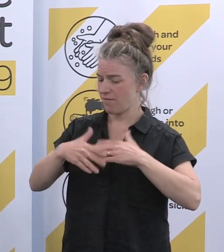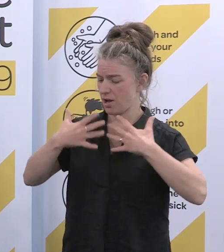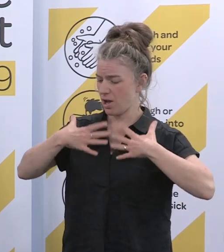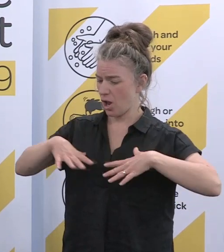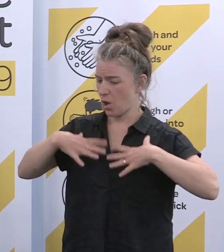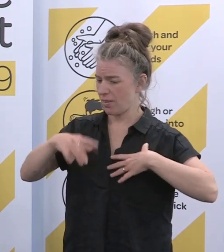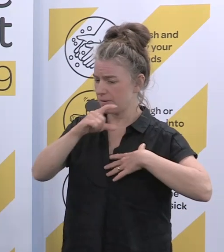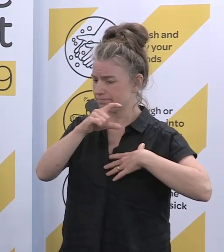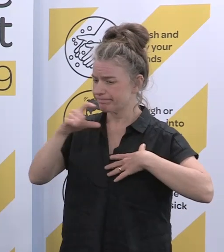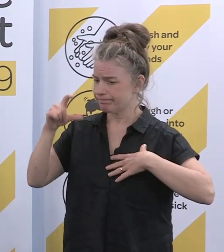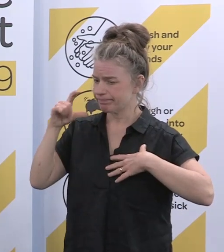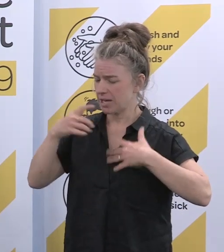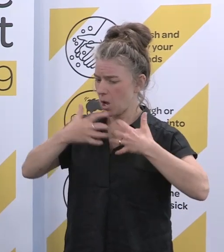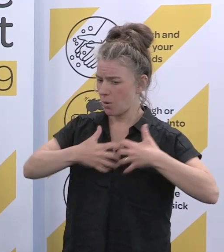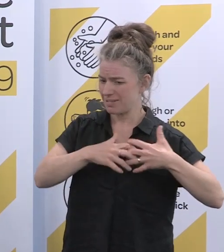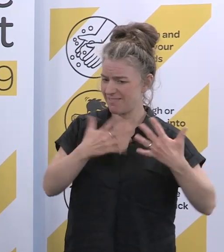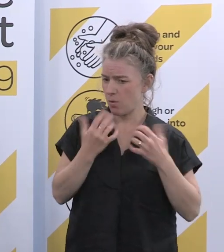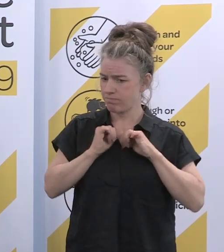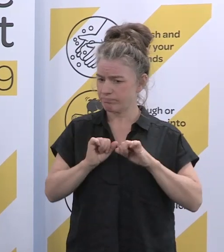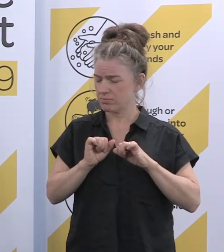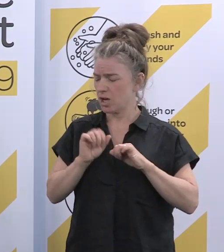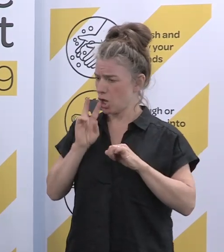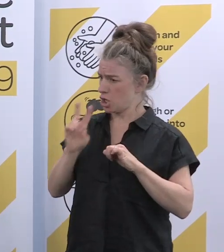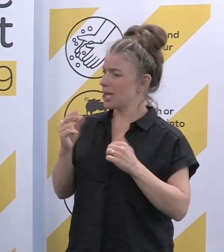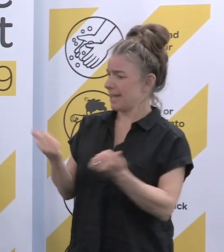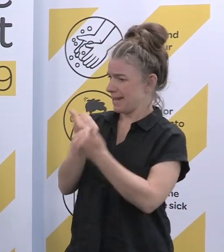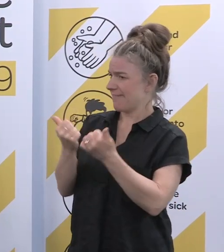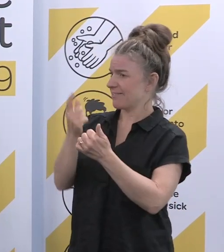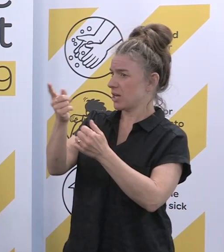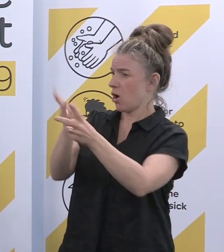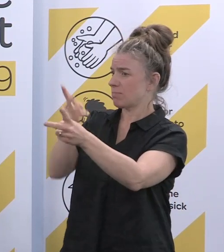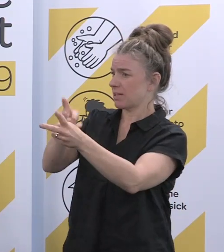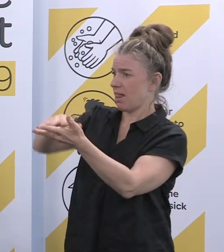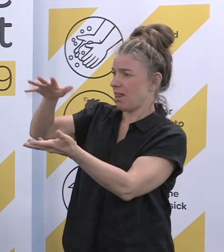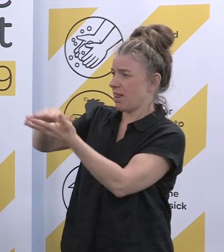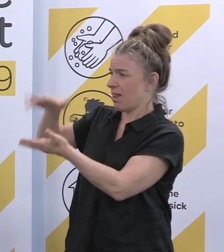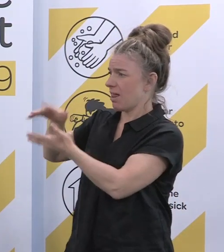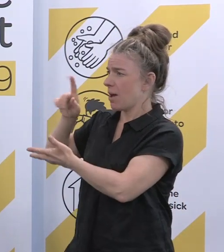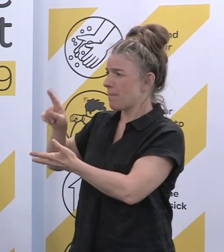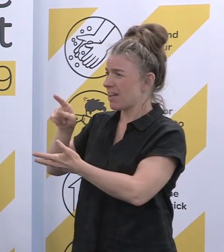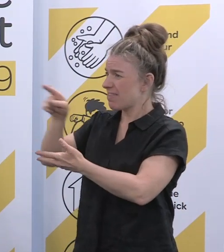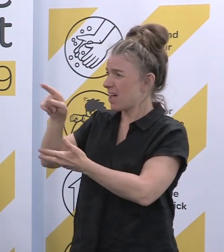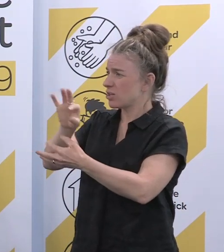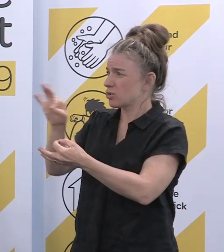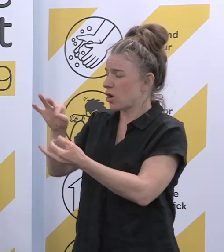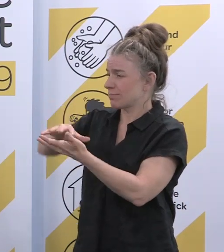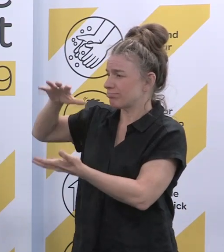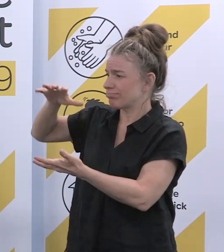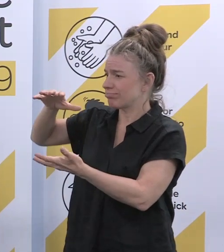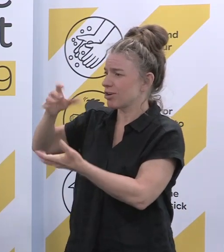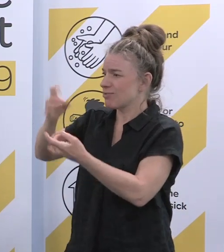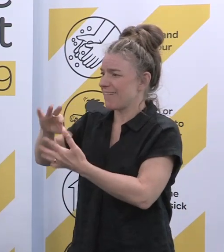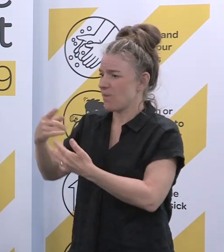have, and so there seems to be enough for hospitals, but they're not stockpiling for GPs, and they're concerned, should they be